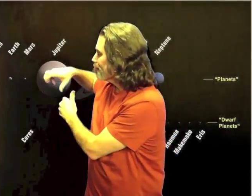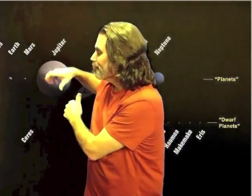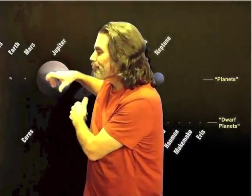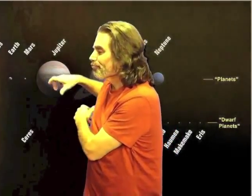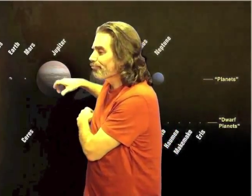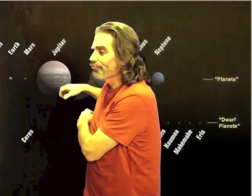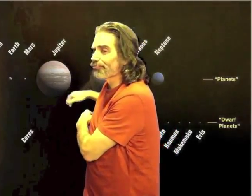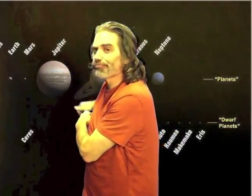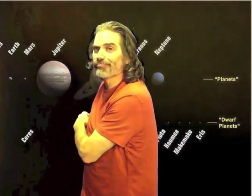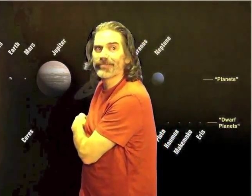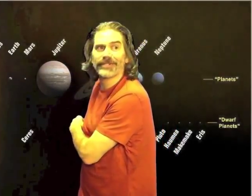back too.